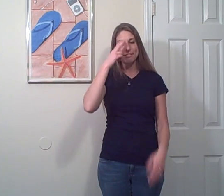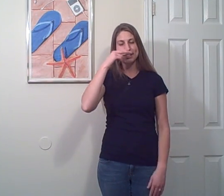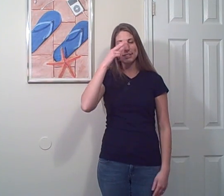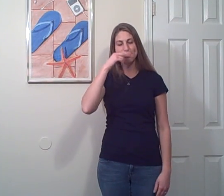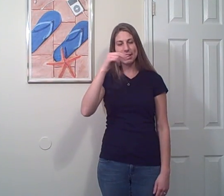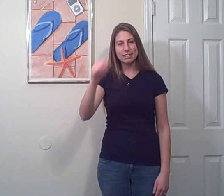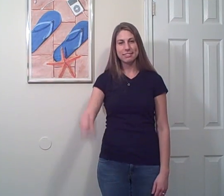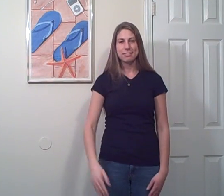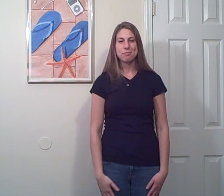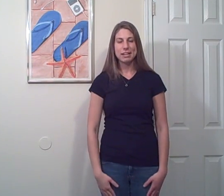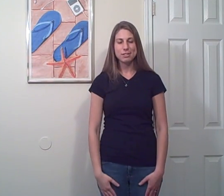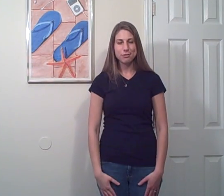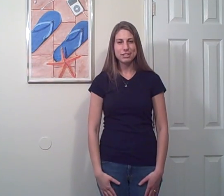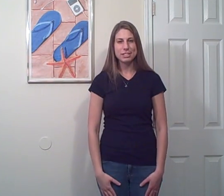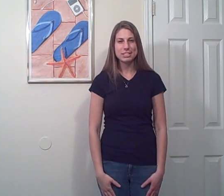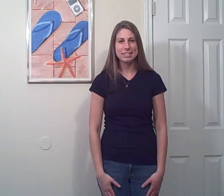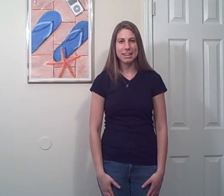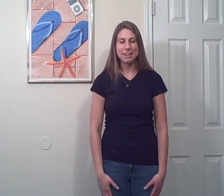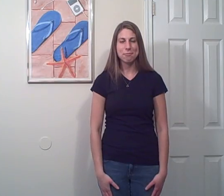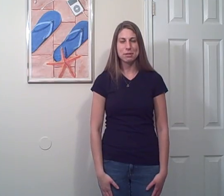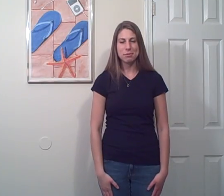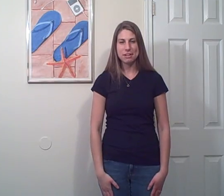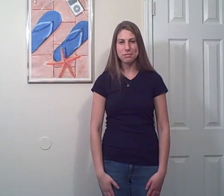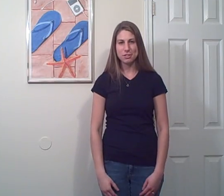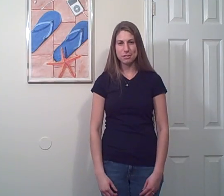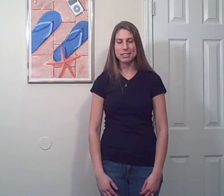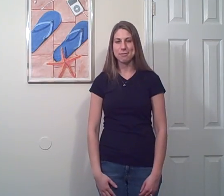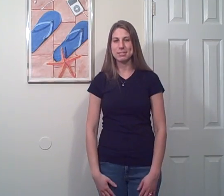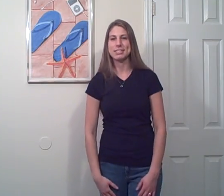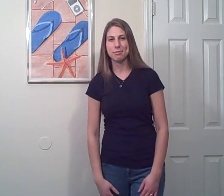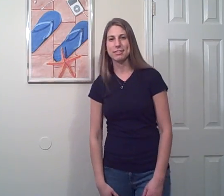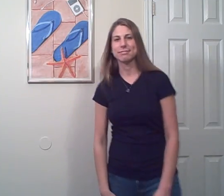Have lots of fun. Best wishes. Be praying for you at camp this summer.